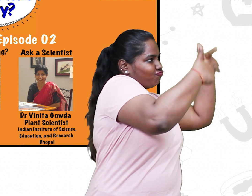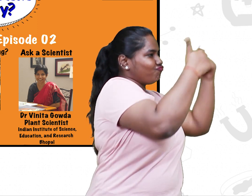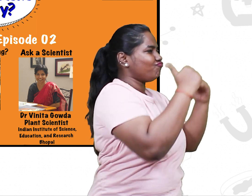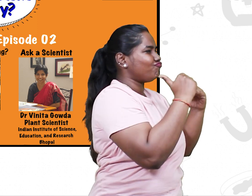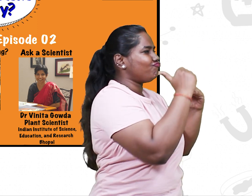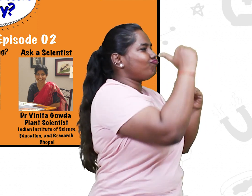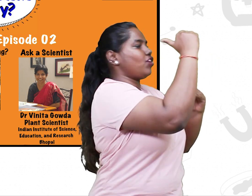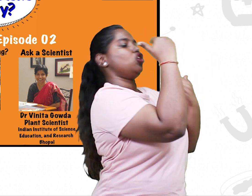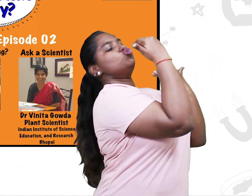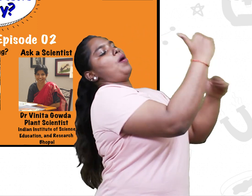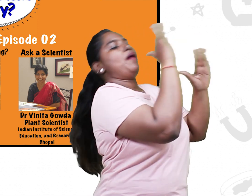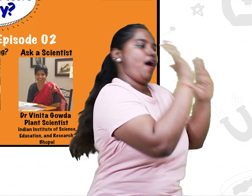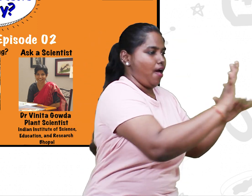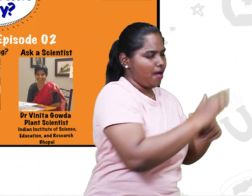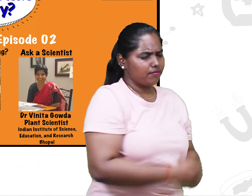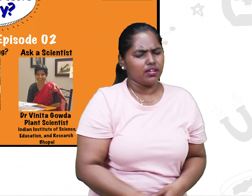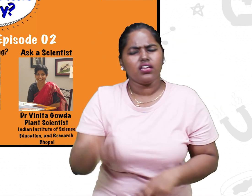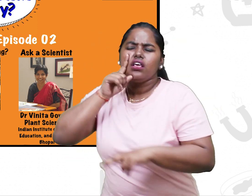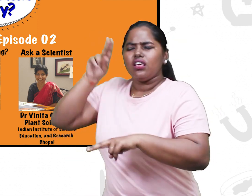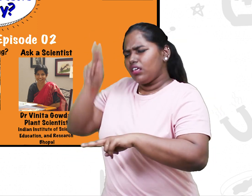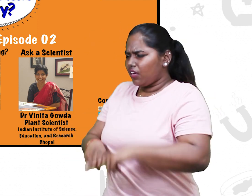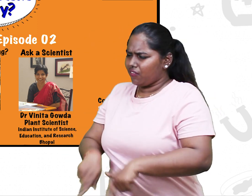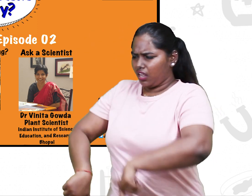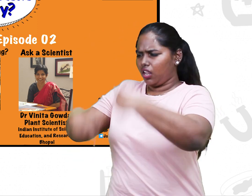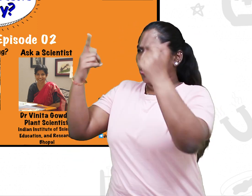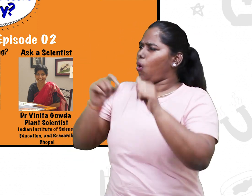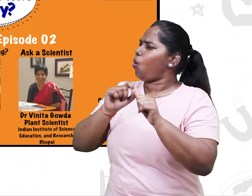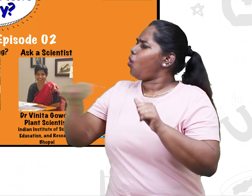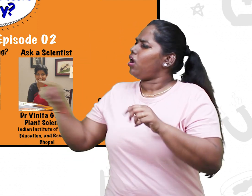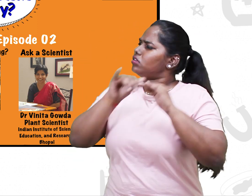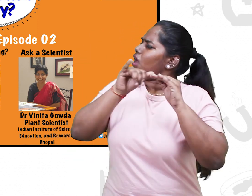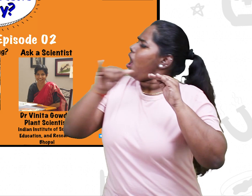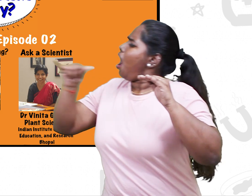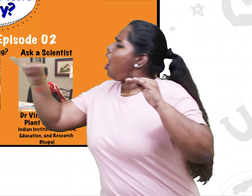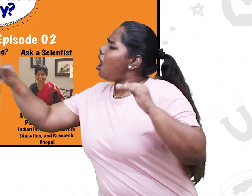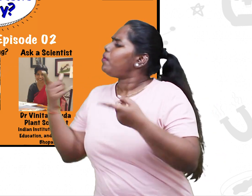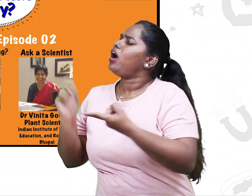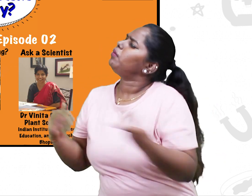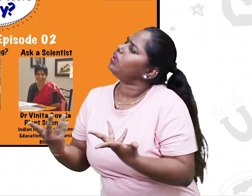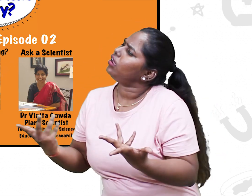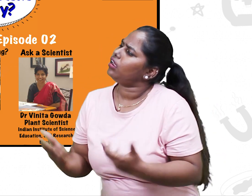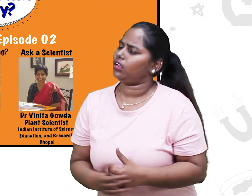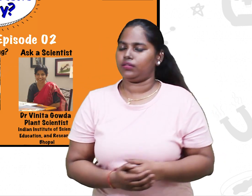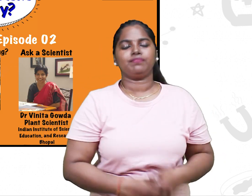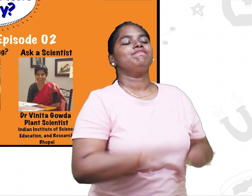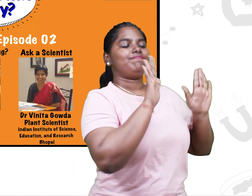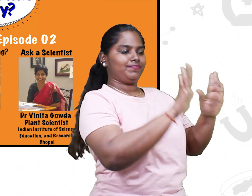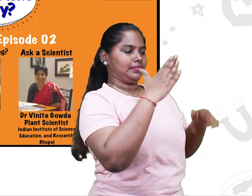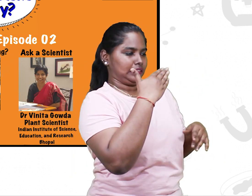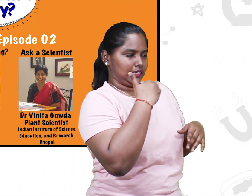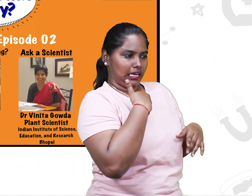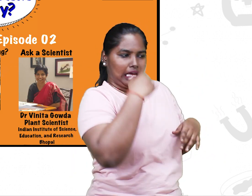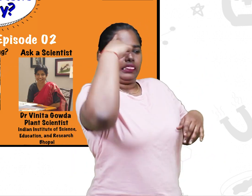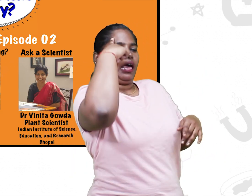stop growing in height. If all trees reach the same height, what would happen then? I know the